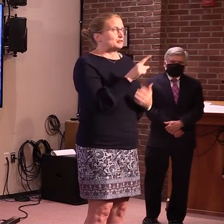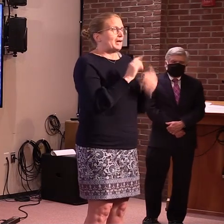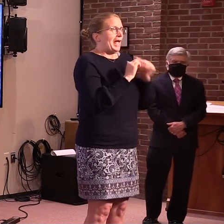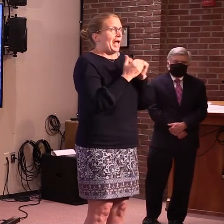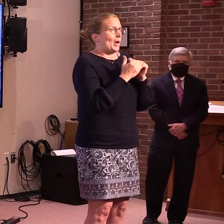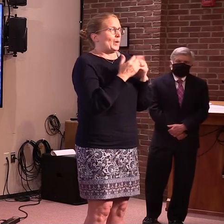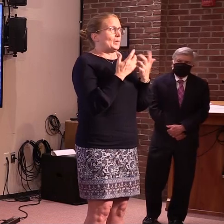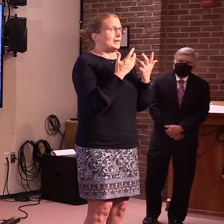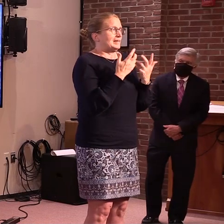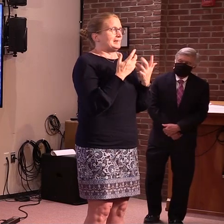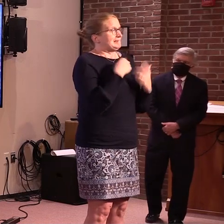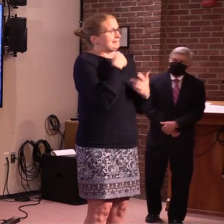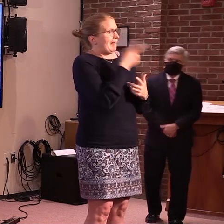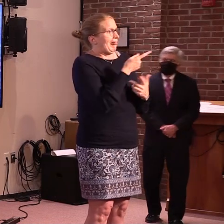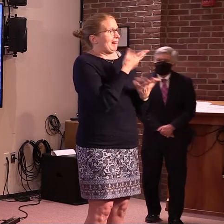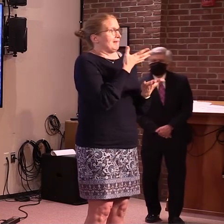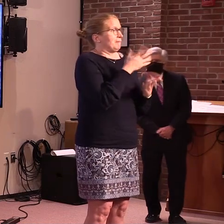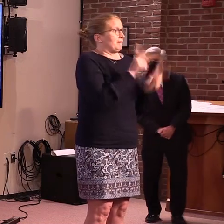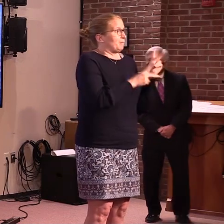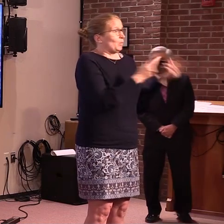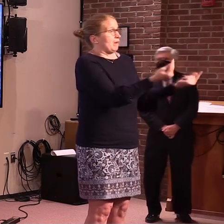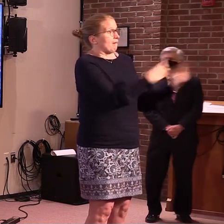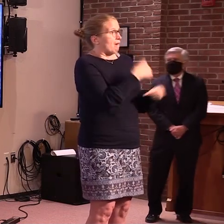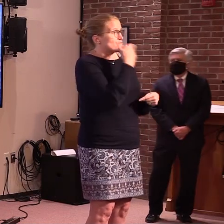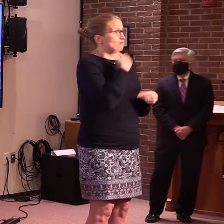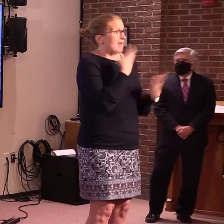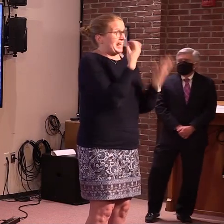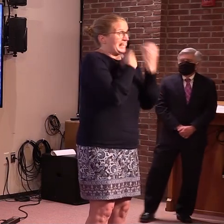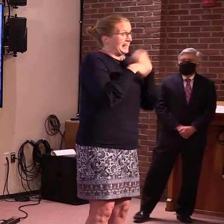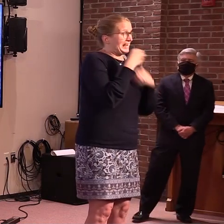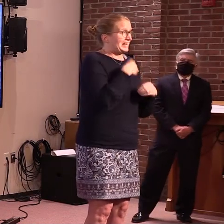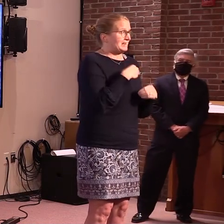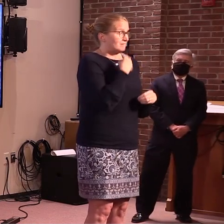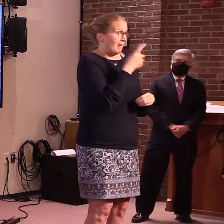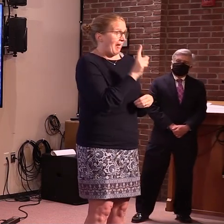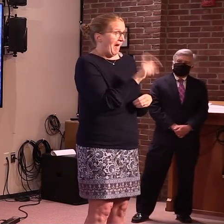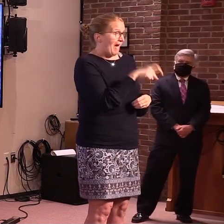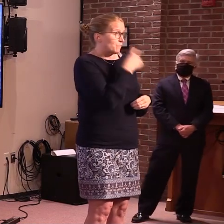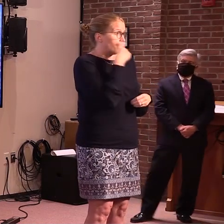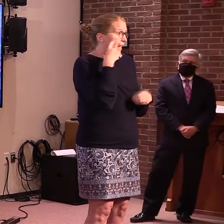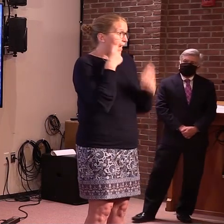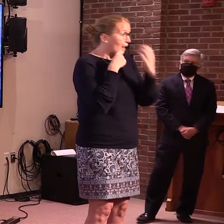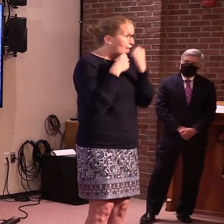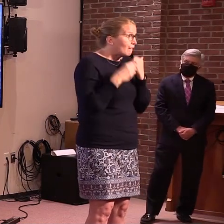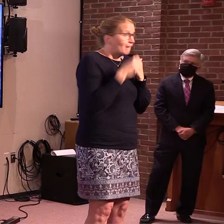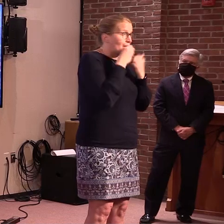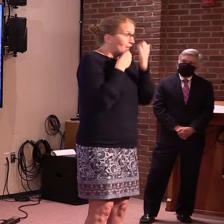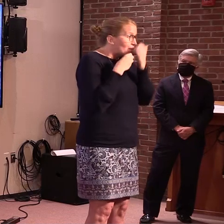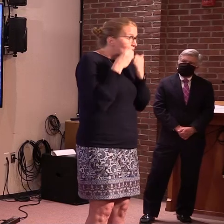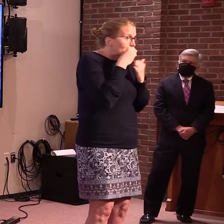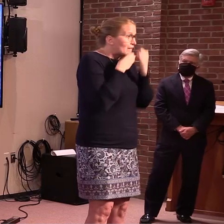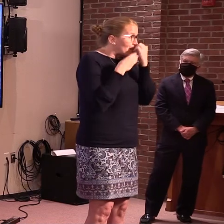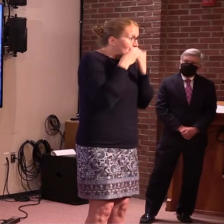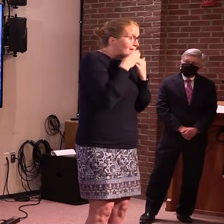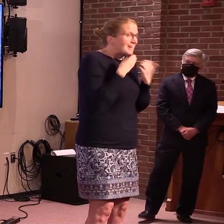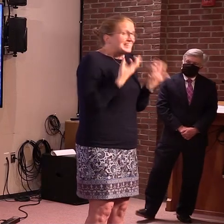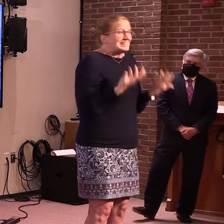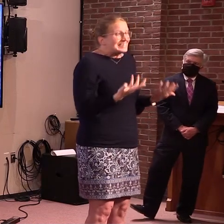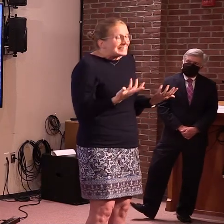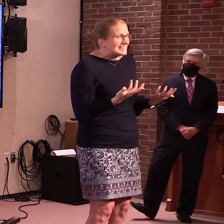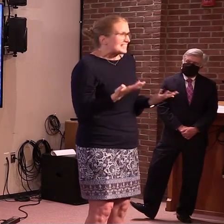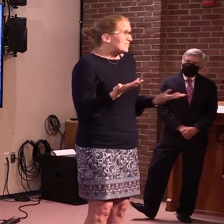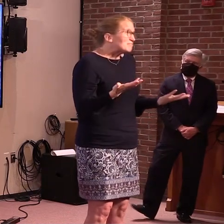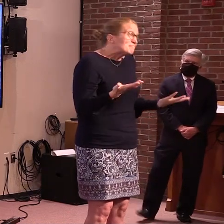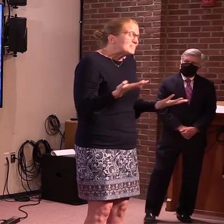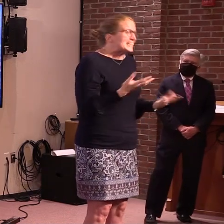on. That would be challenging at best. What we've done is to try and open up this sector a little